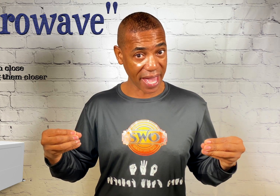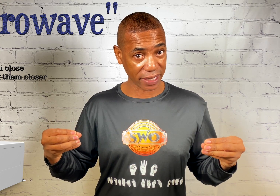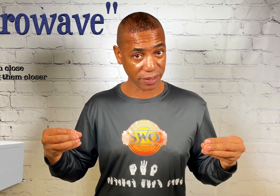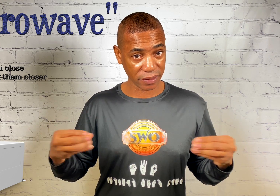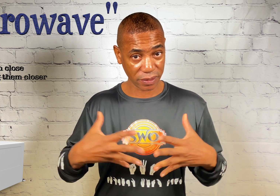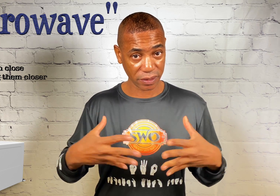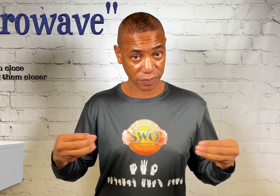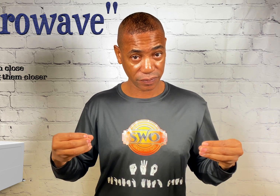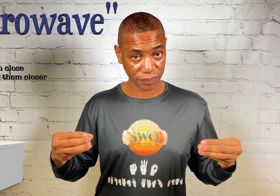back.